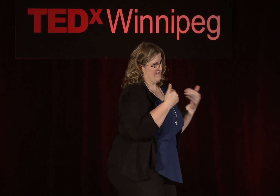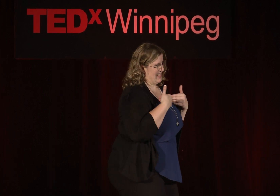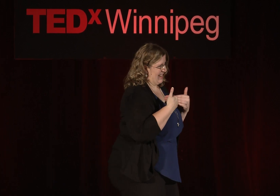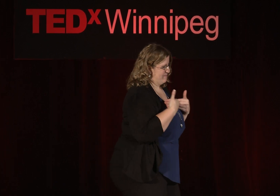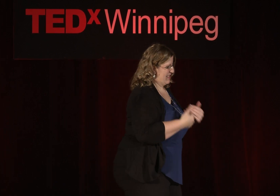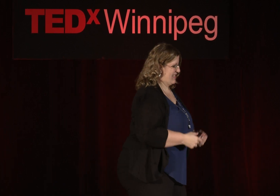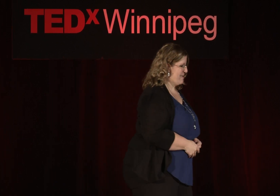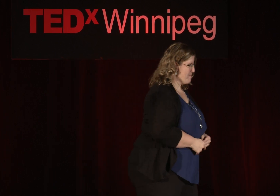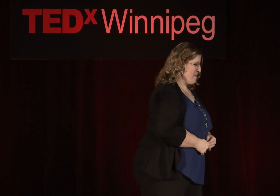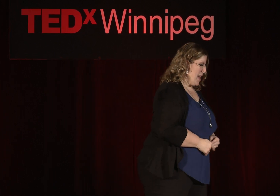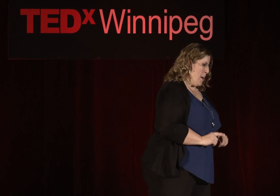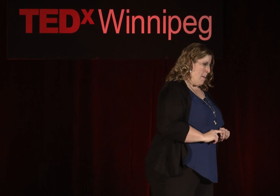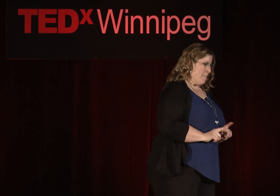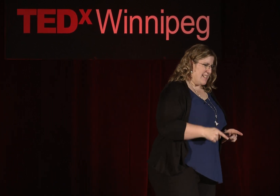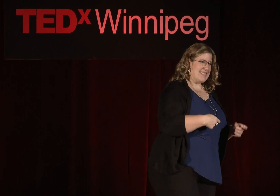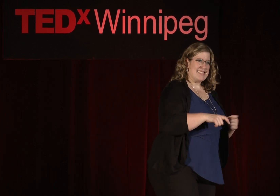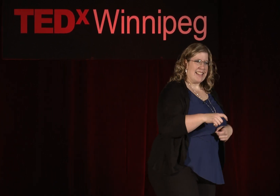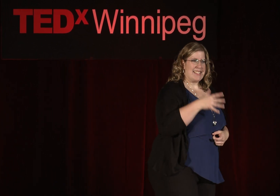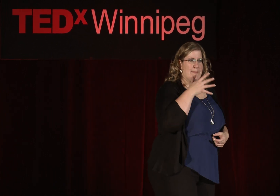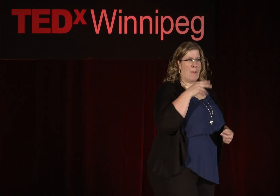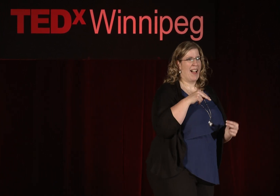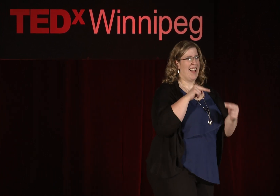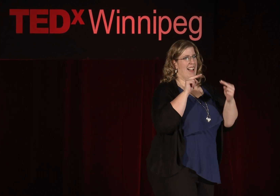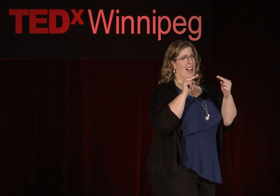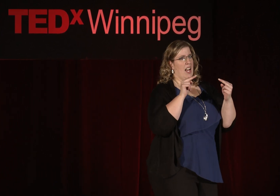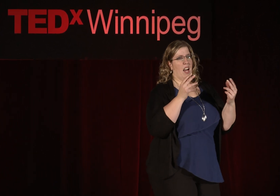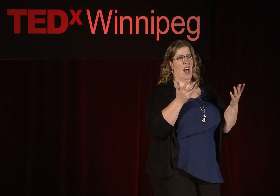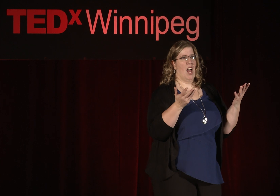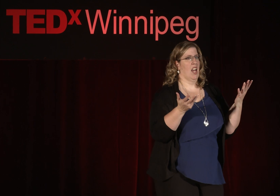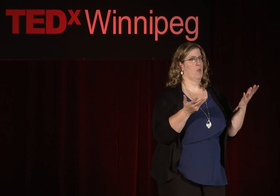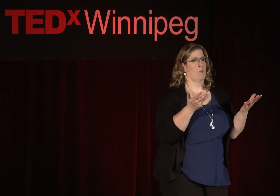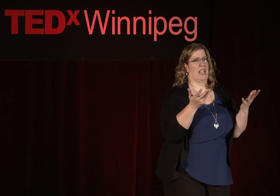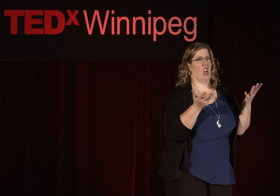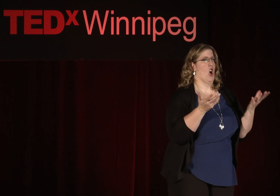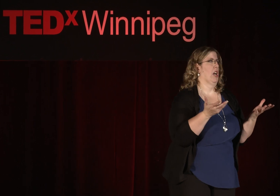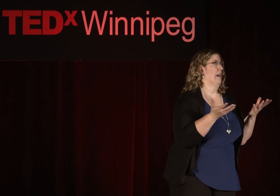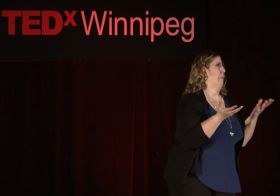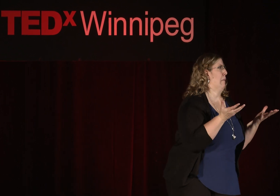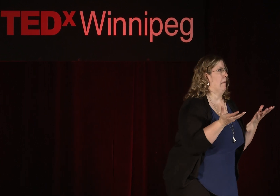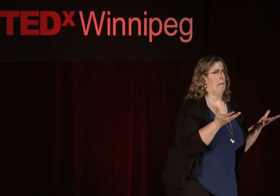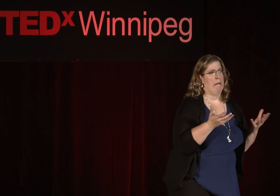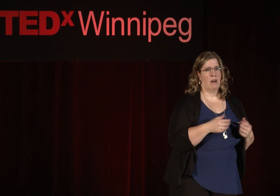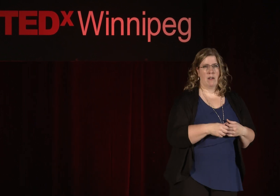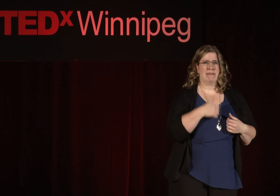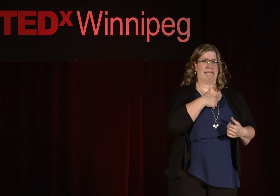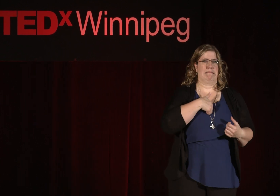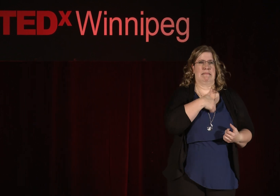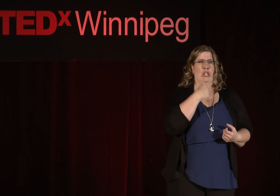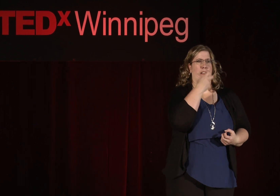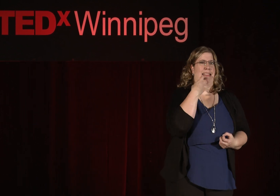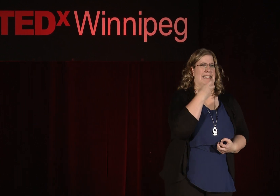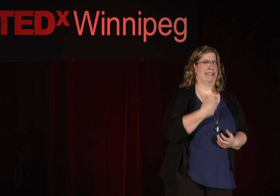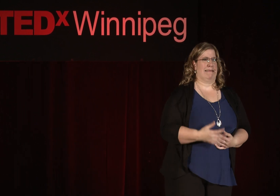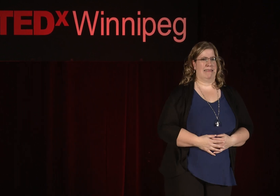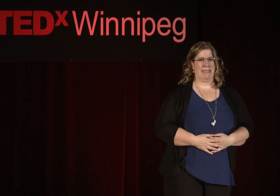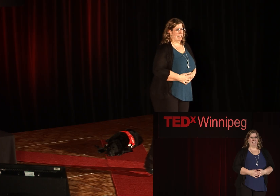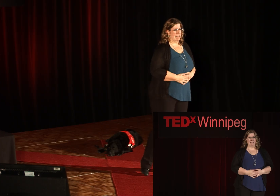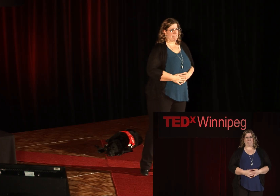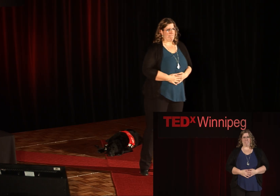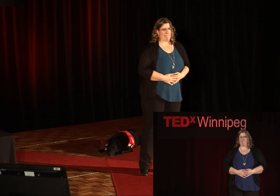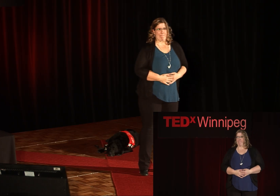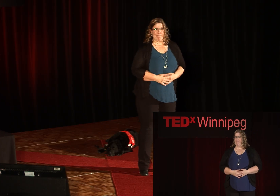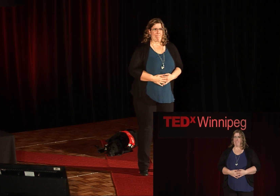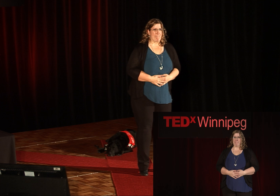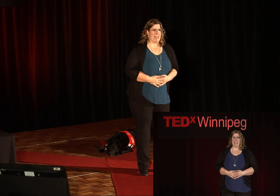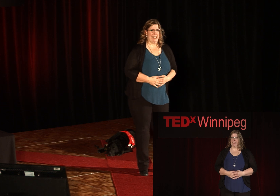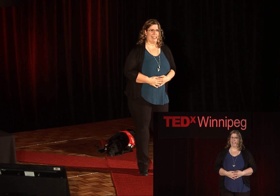dog. Instead, his mother shot me an apologetic look, mouthed, "Sorry." And